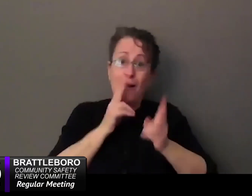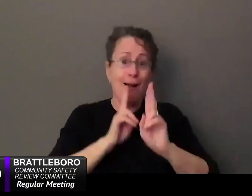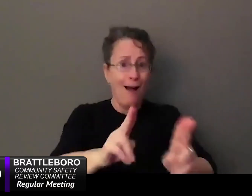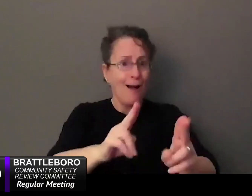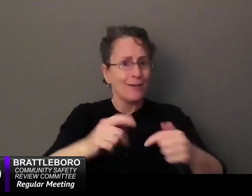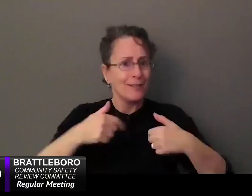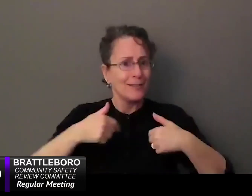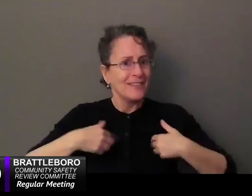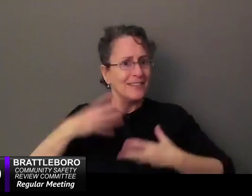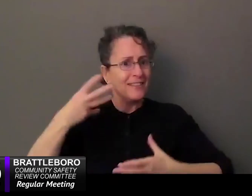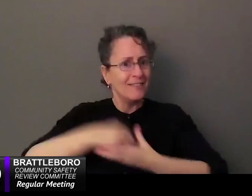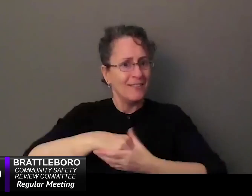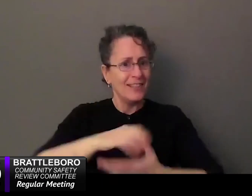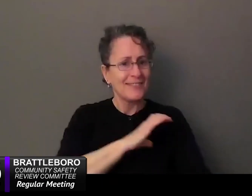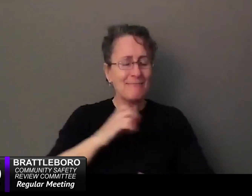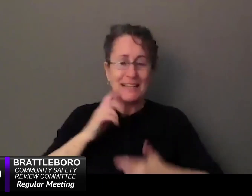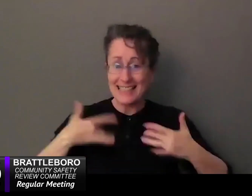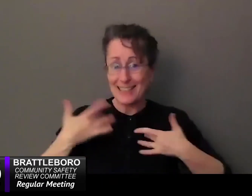excited to work with all of you.